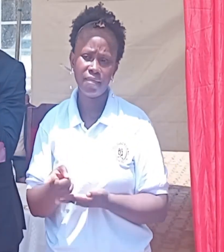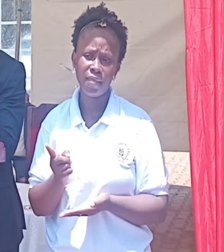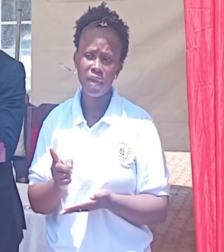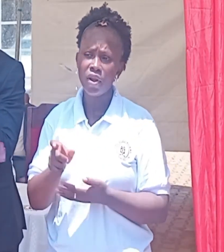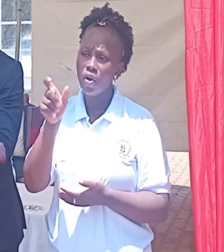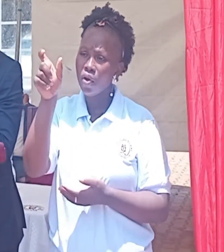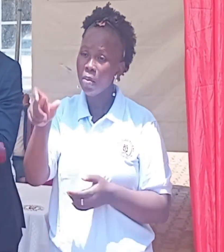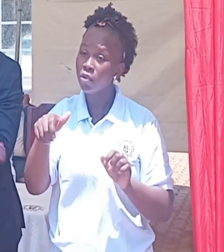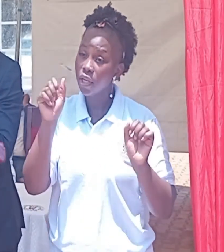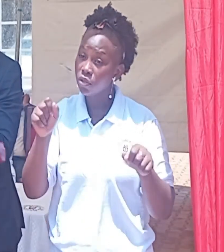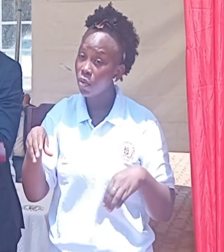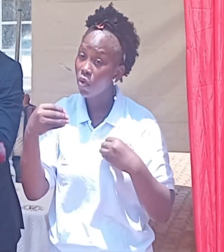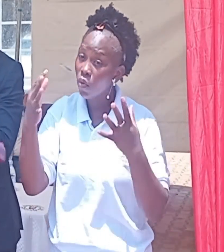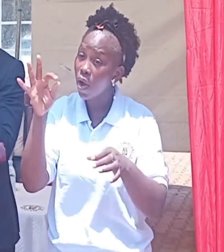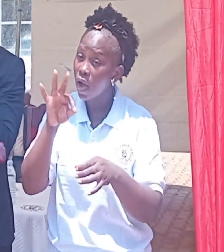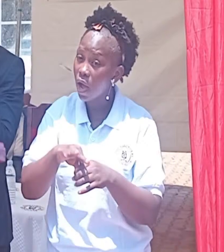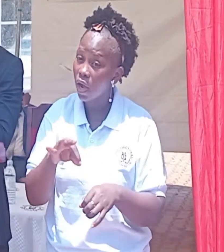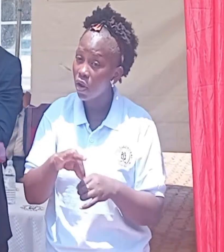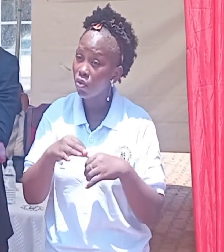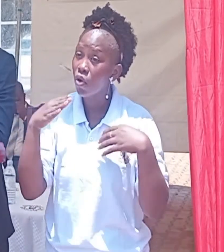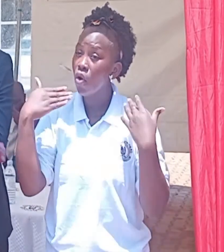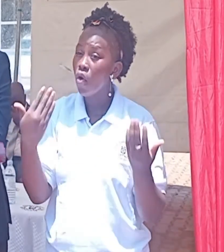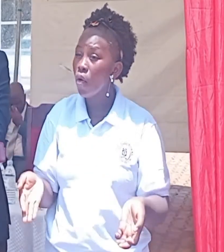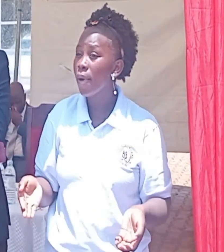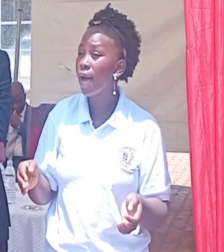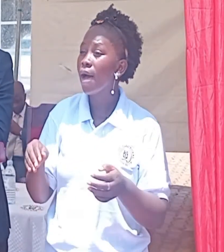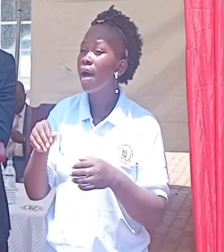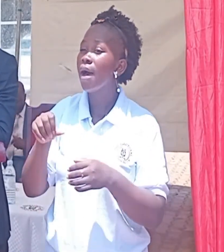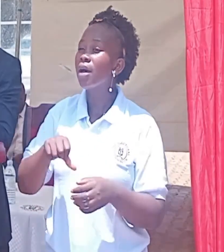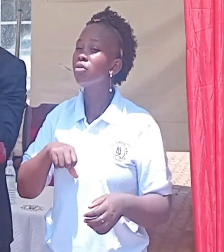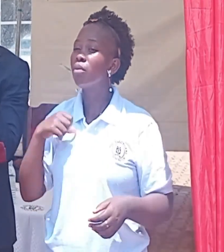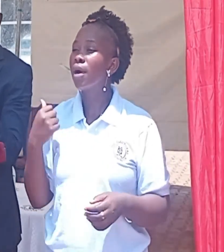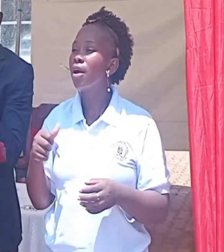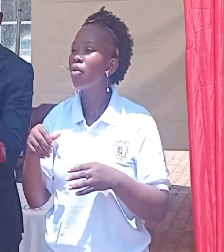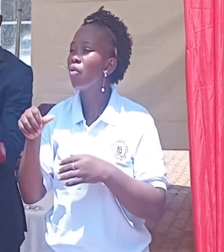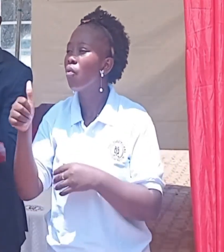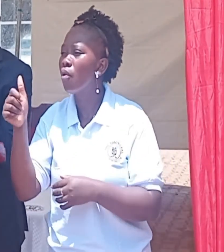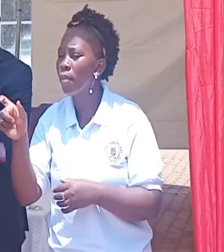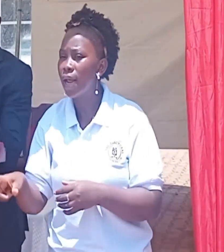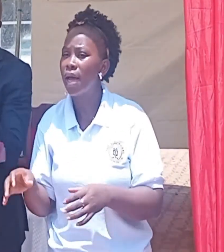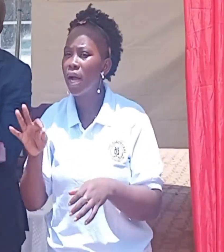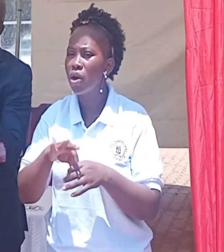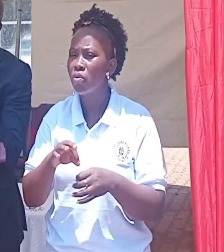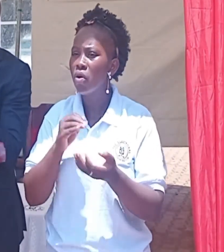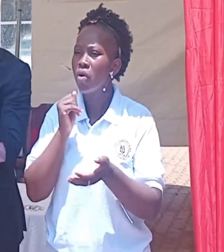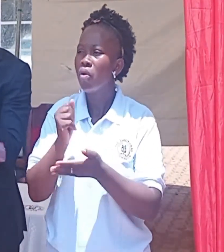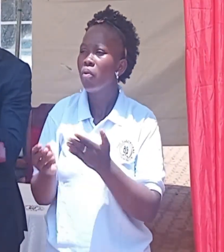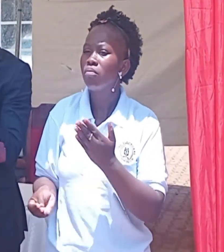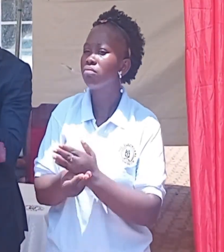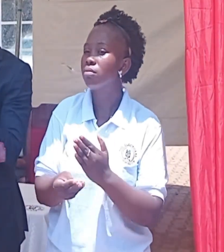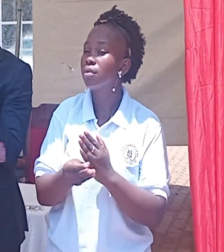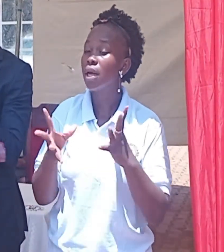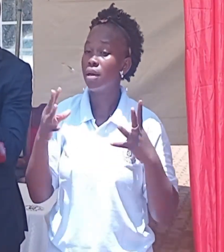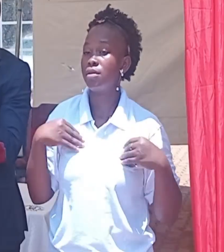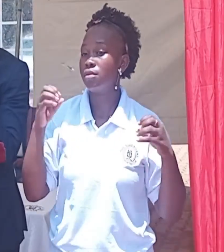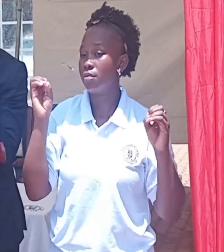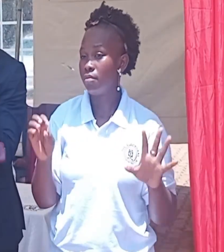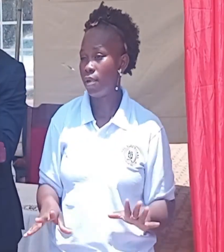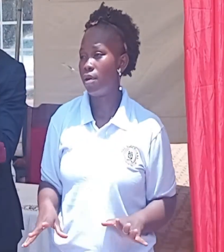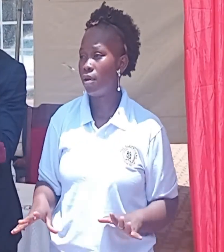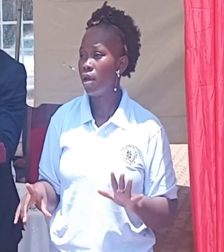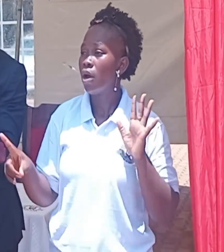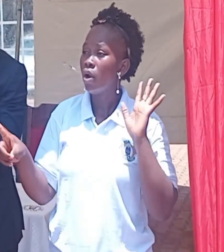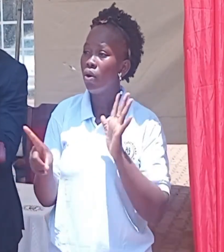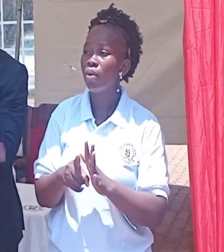omuntu asobola okuwa kalulu oba aleme kuweereza gunda kalulu, tekiikirizibwa mateeka, kimenya mateeka.